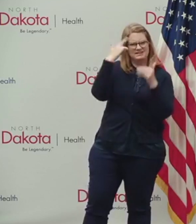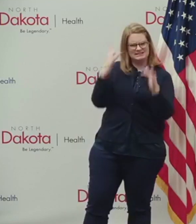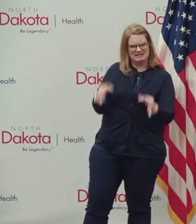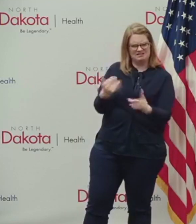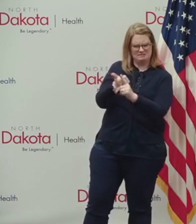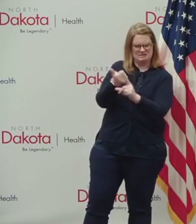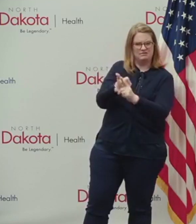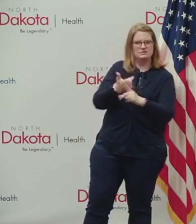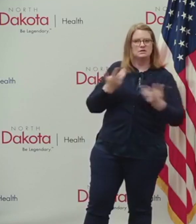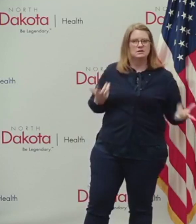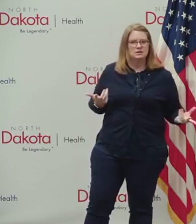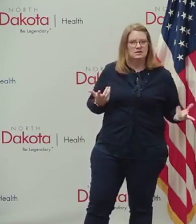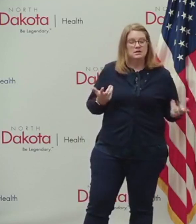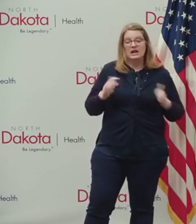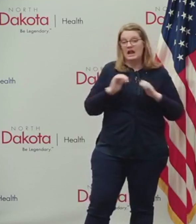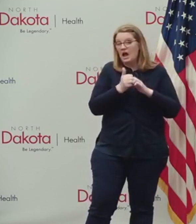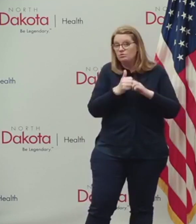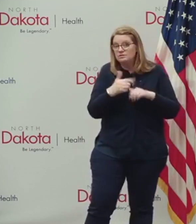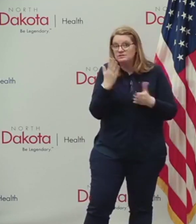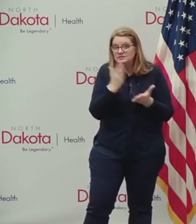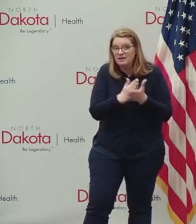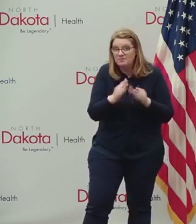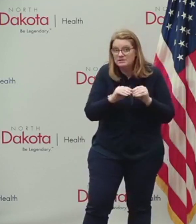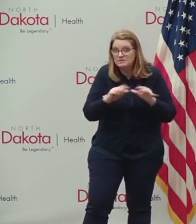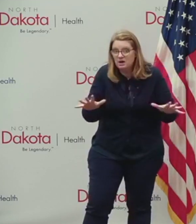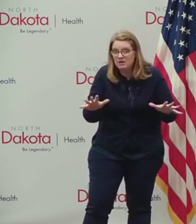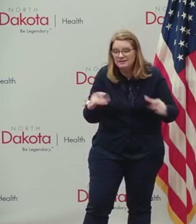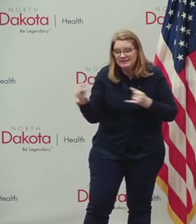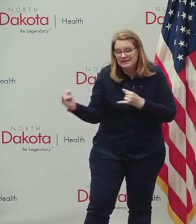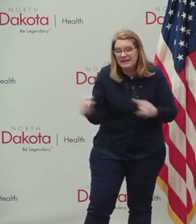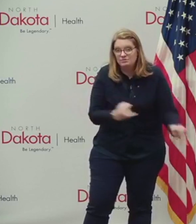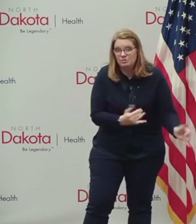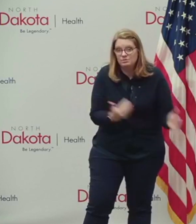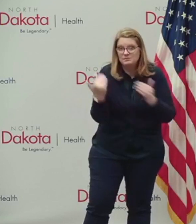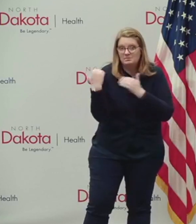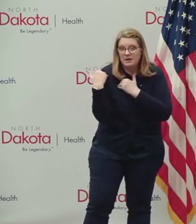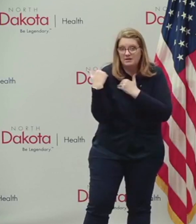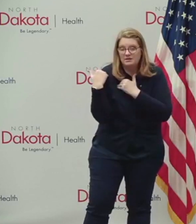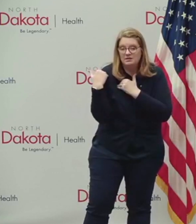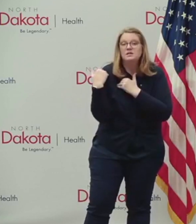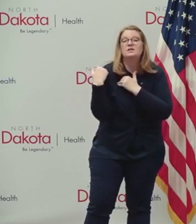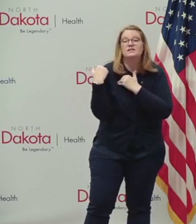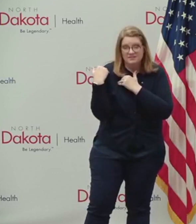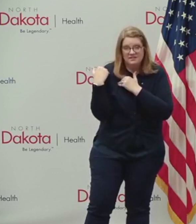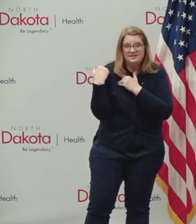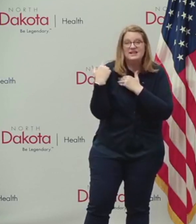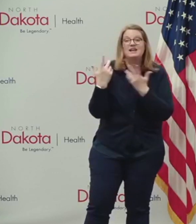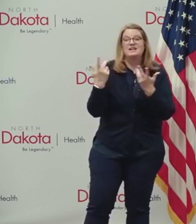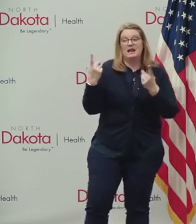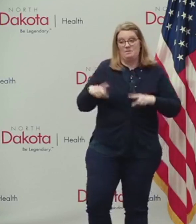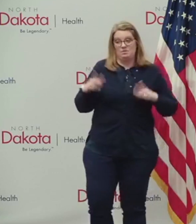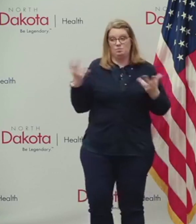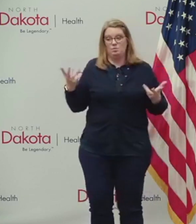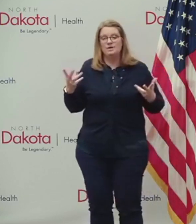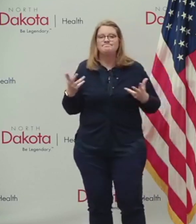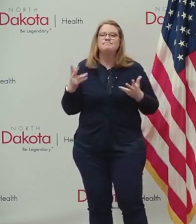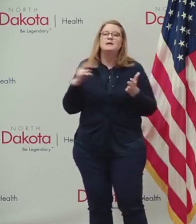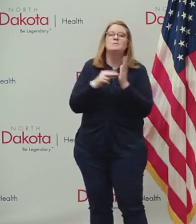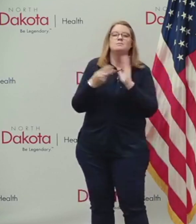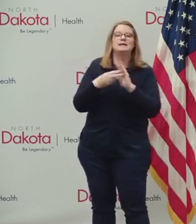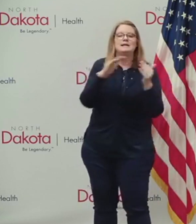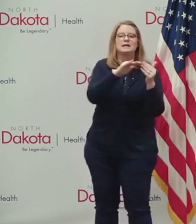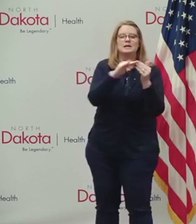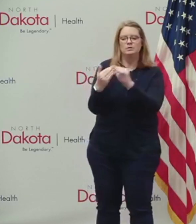if the number one best way to stop the spread is individual responsibility, the next backstop behind that is communities getting together and making